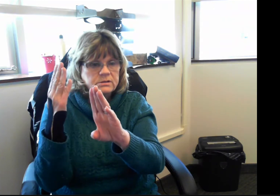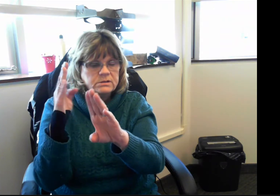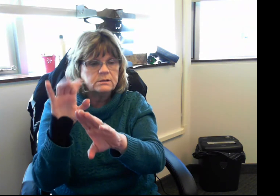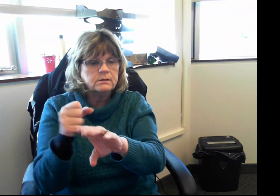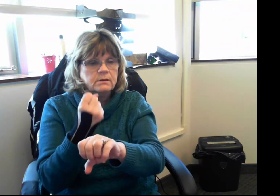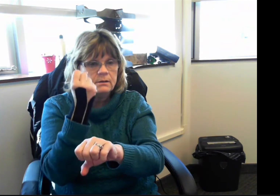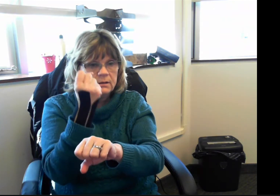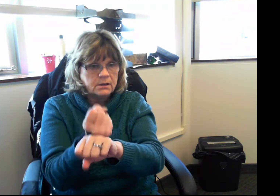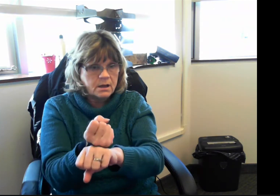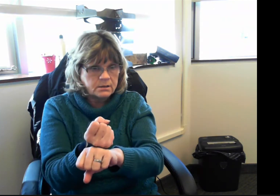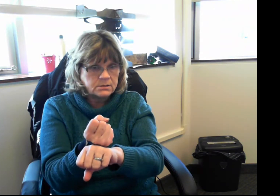doors locked.